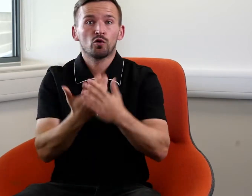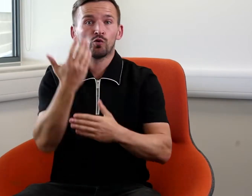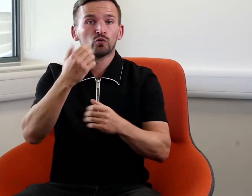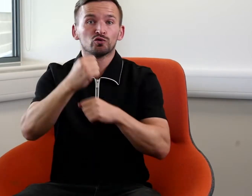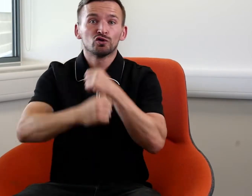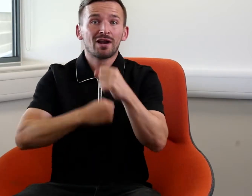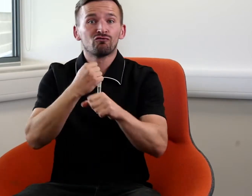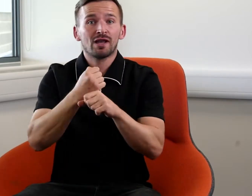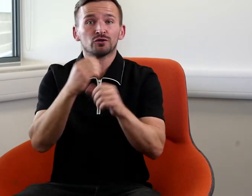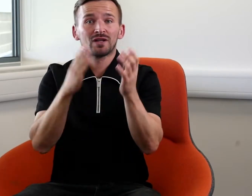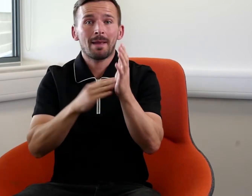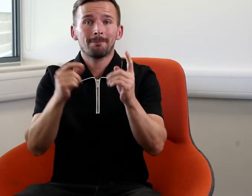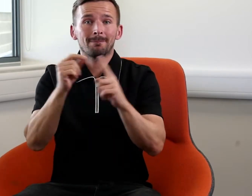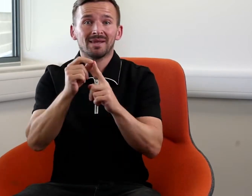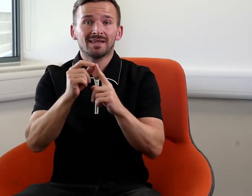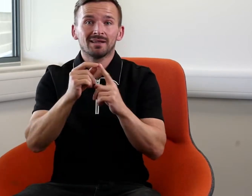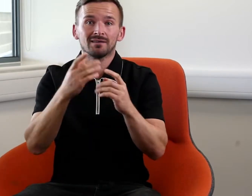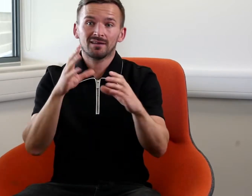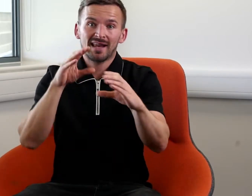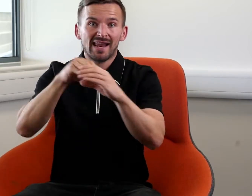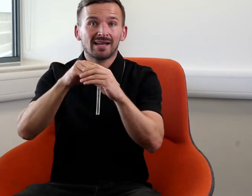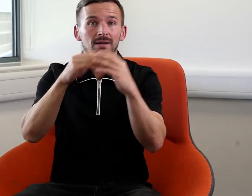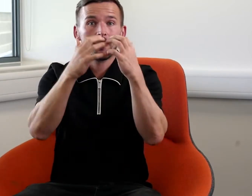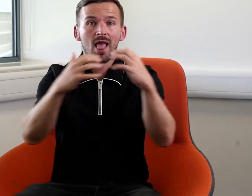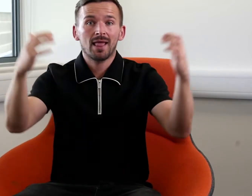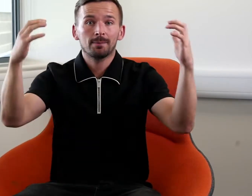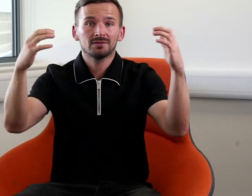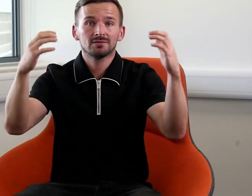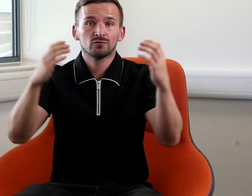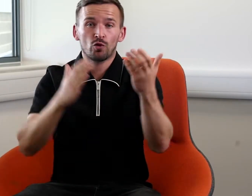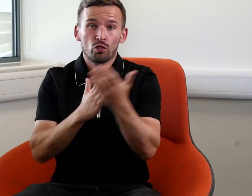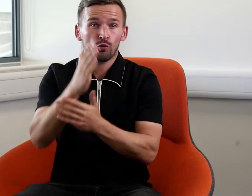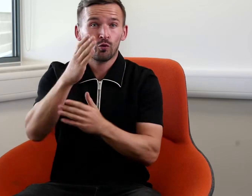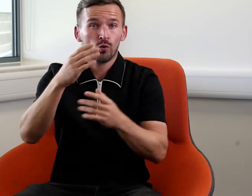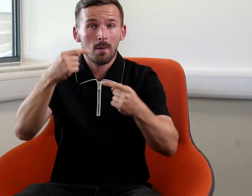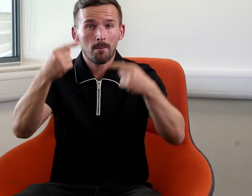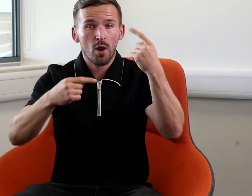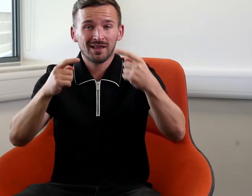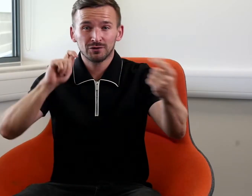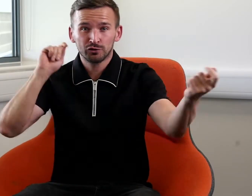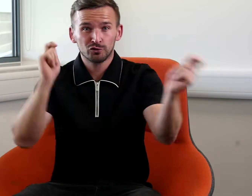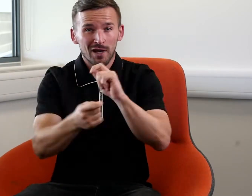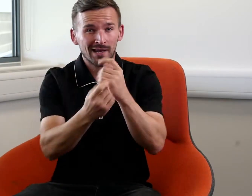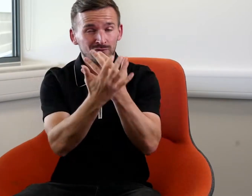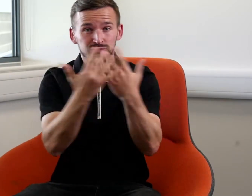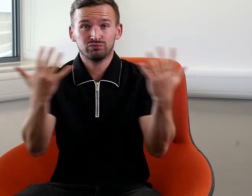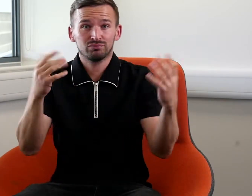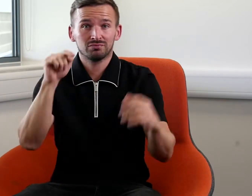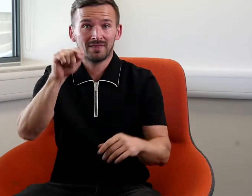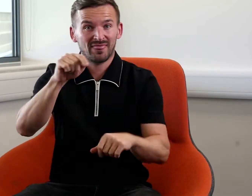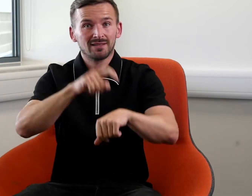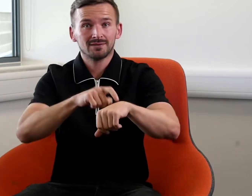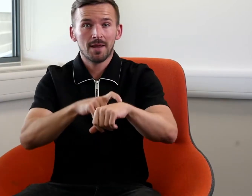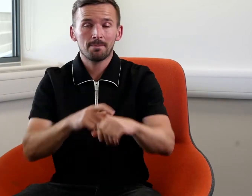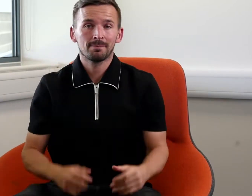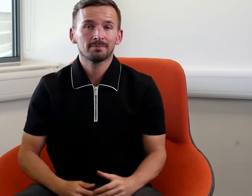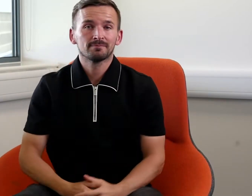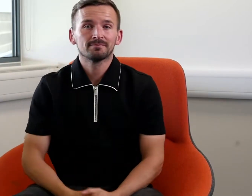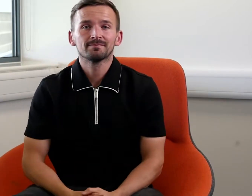took over and that was a new generation of MP in the cabinet. And so politics are changing massively and this is a